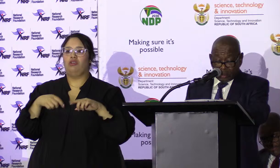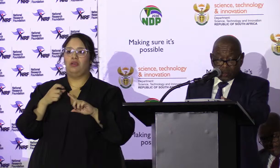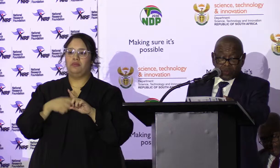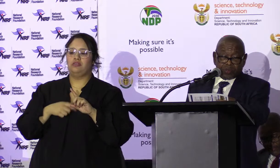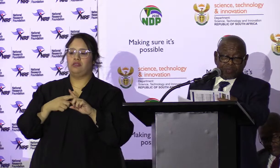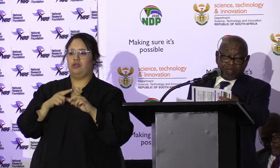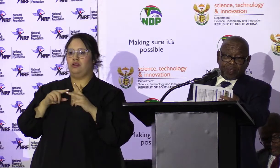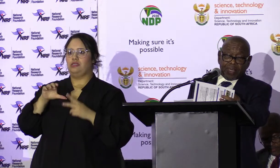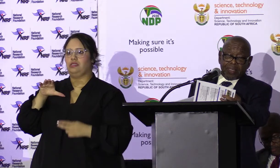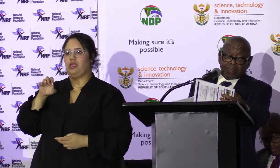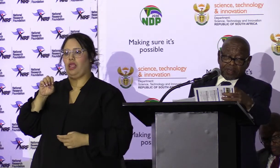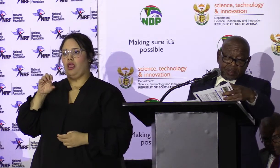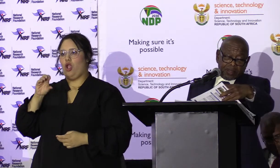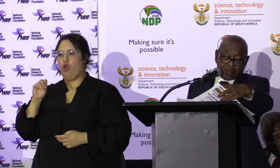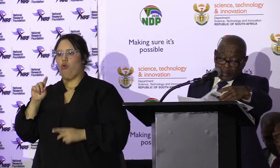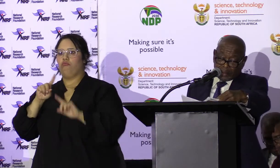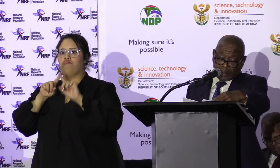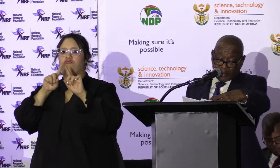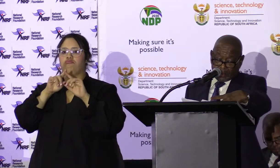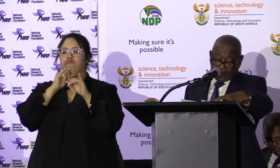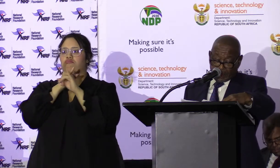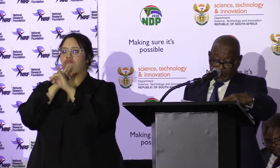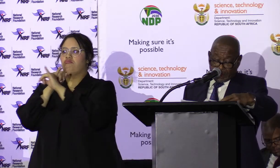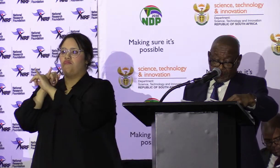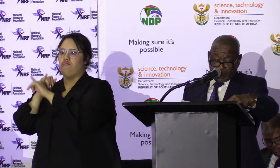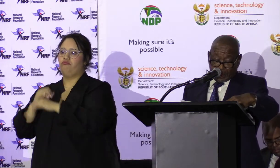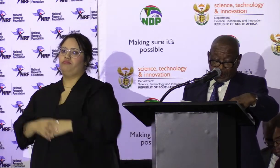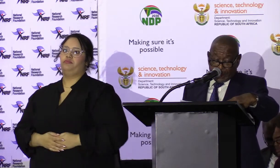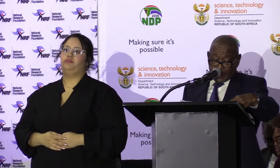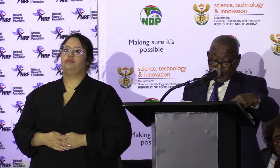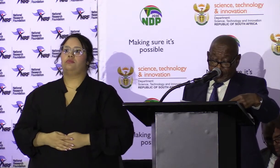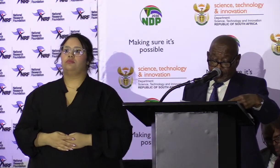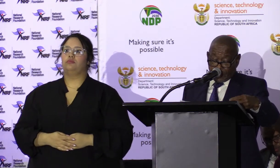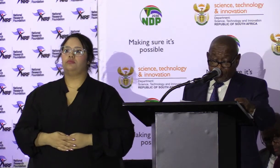chairpersons and CEOs of our entities,